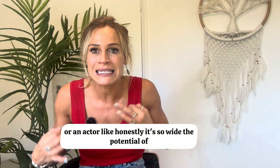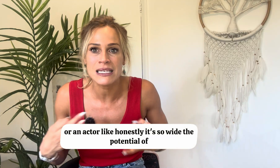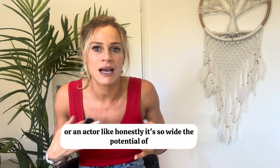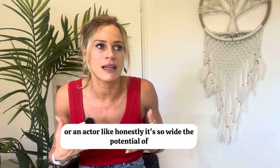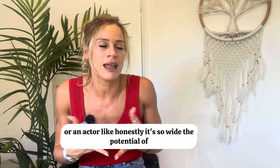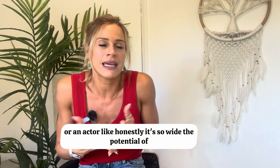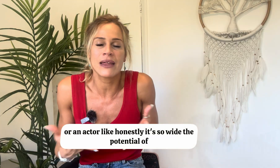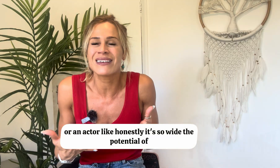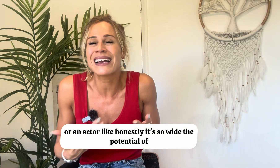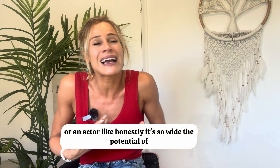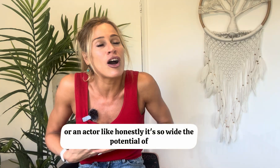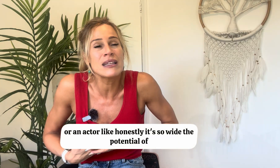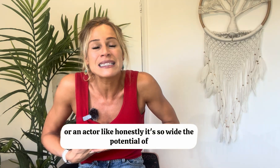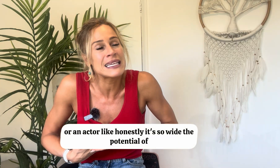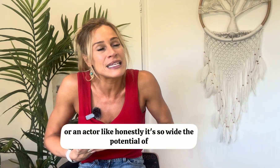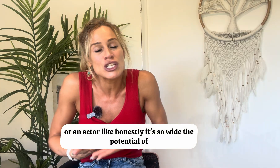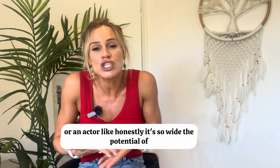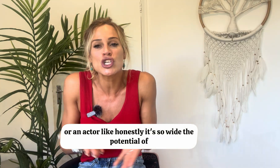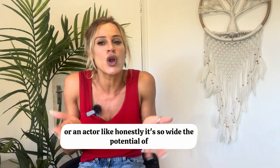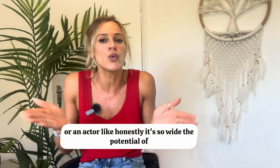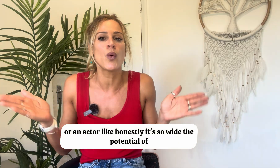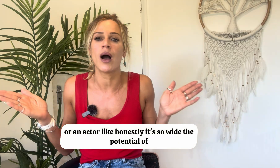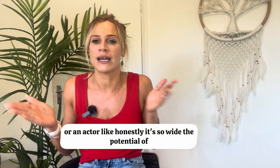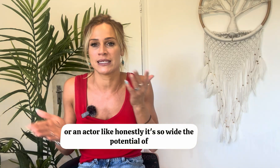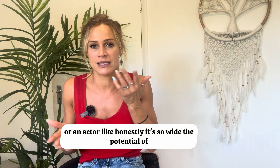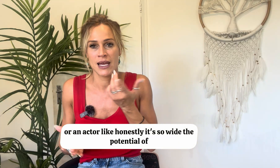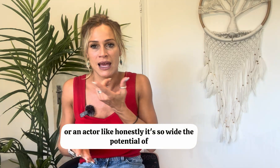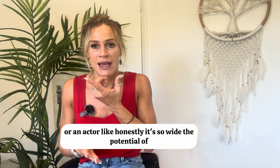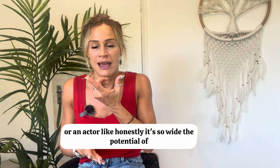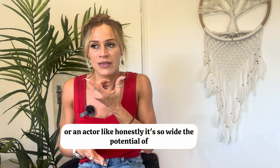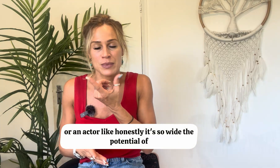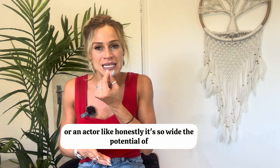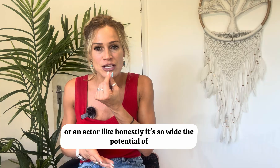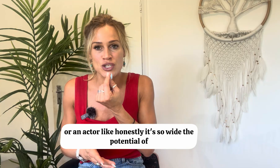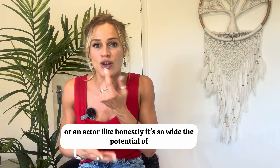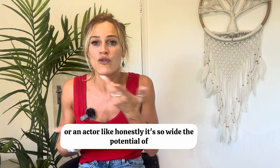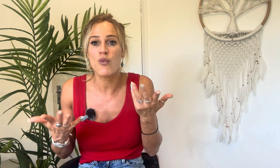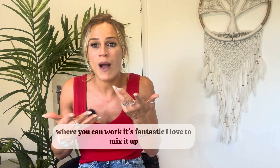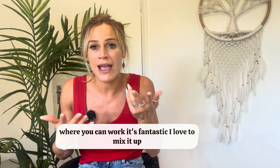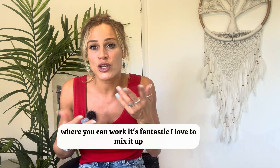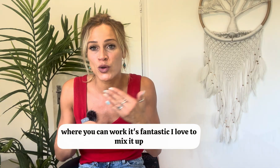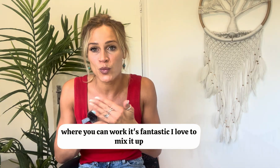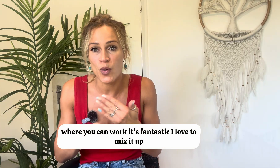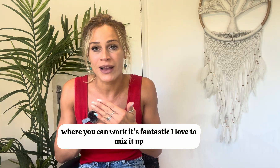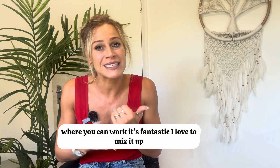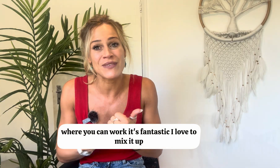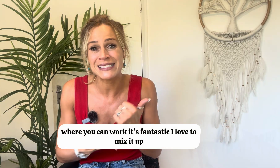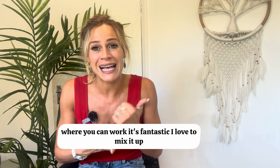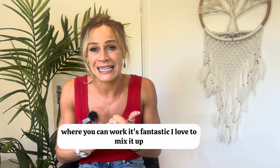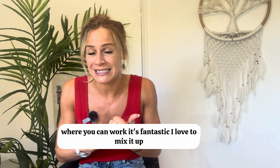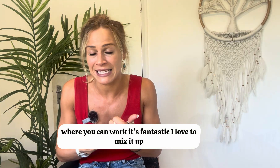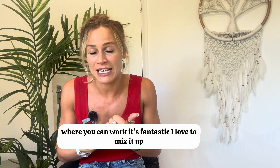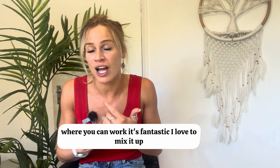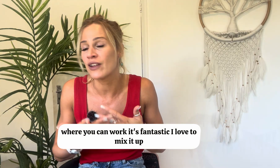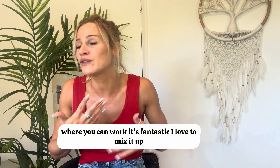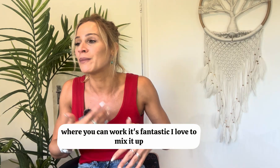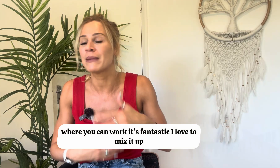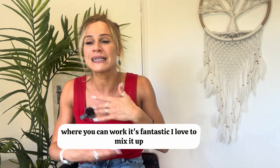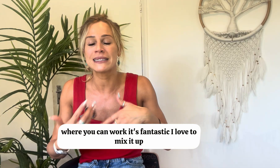actor. Like, honestly, it's so wide, the potential of where you can work. It's fantastic. I love to mix it